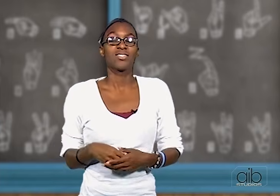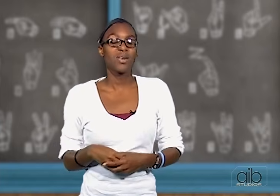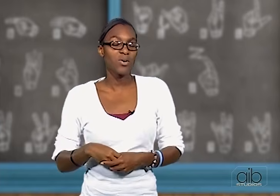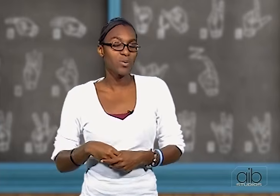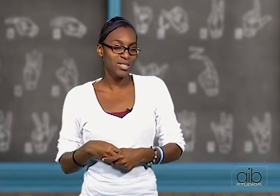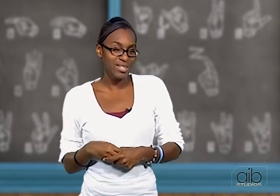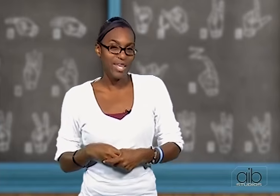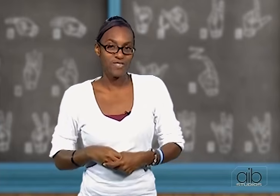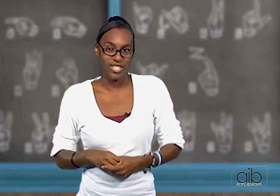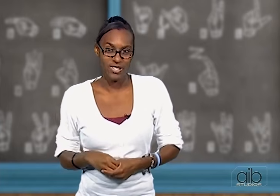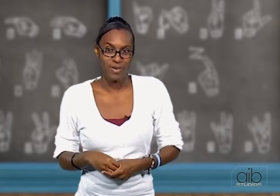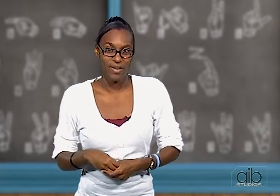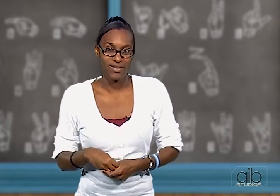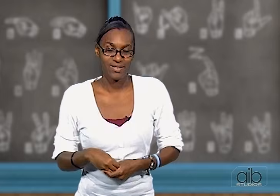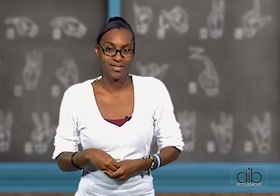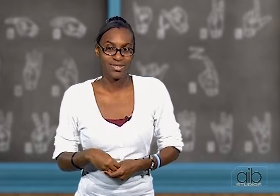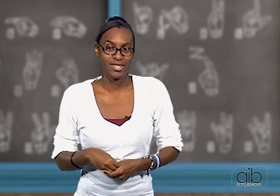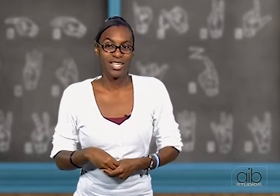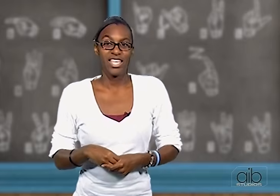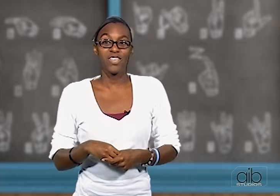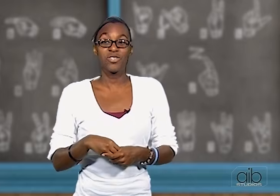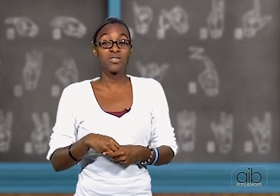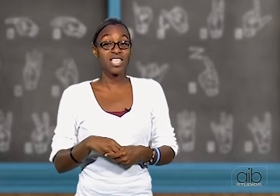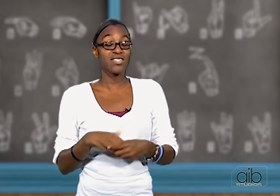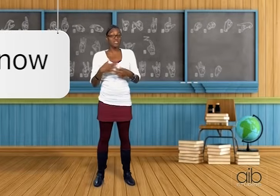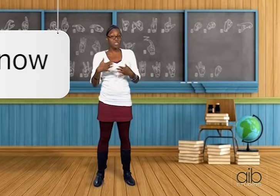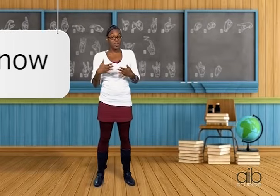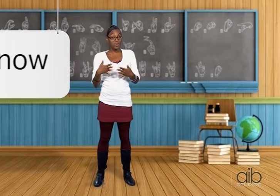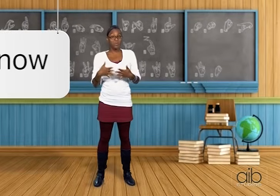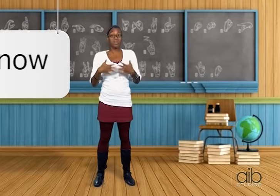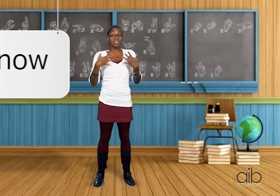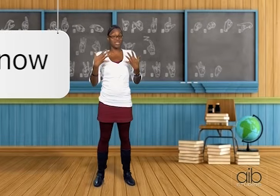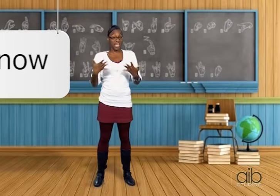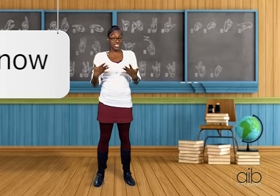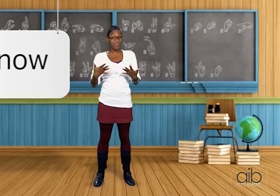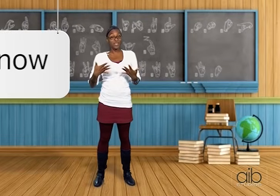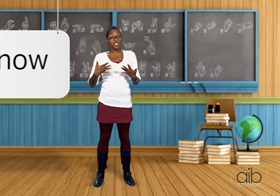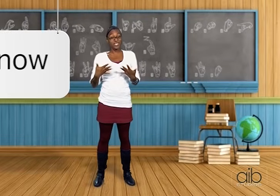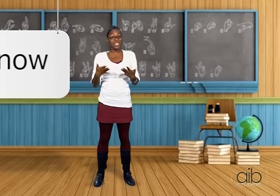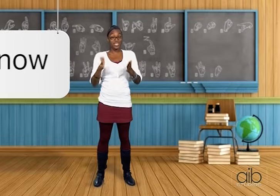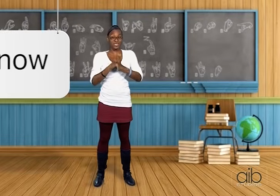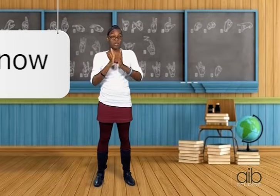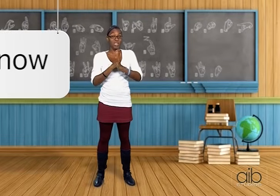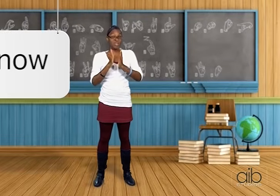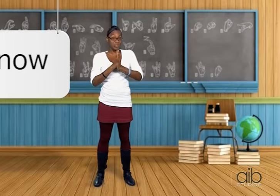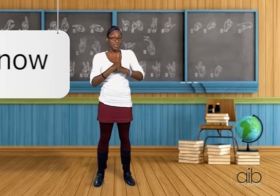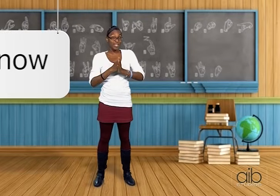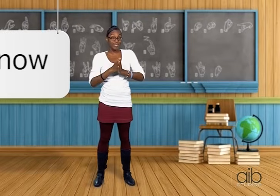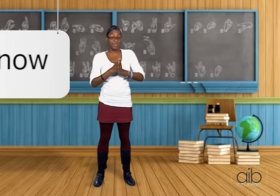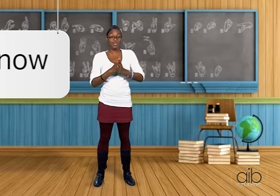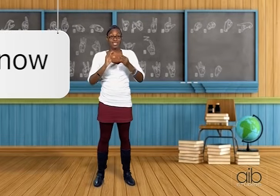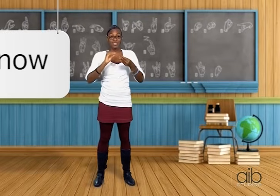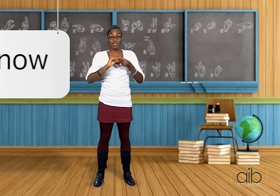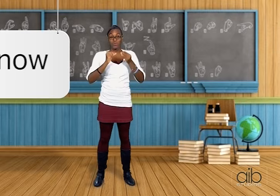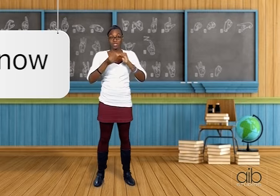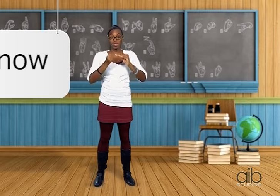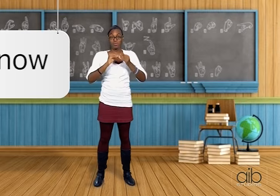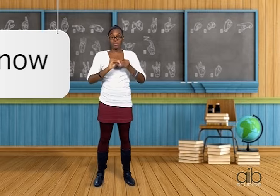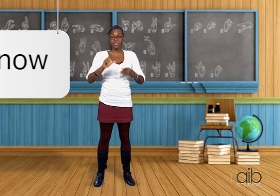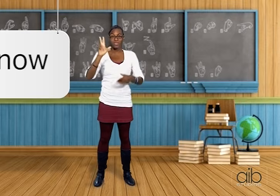So what did I finger spell? If you said snow, that is very good. So you got 2 out of 2. So let's do with number